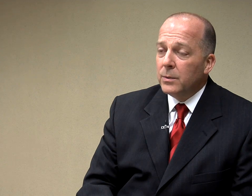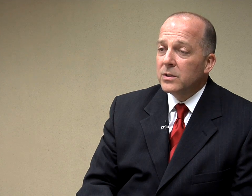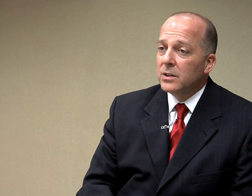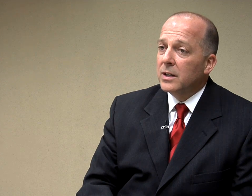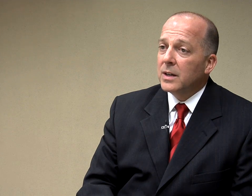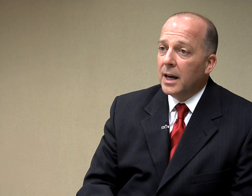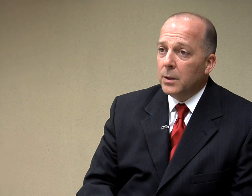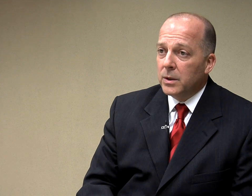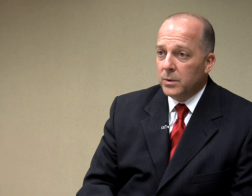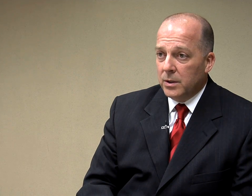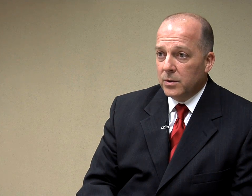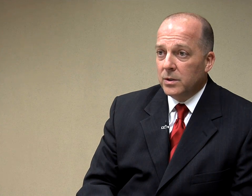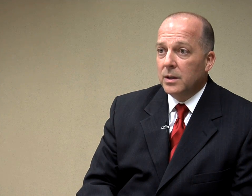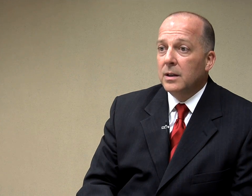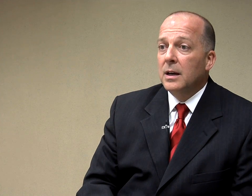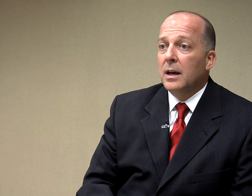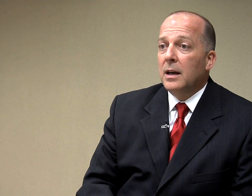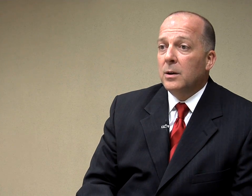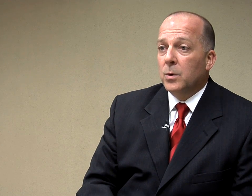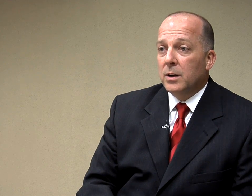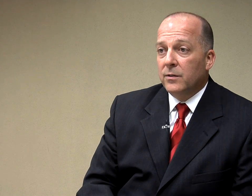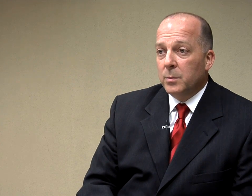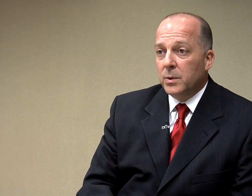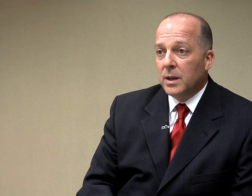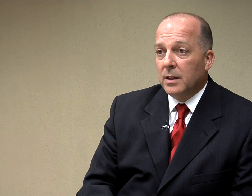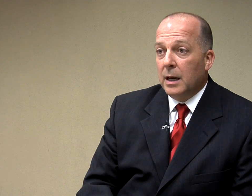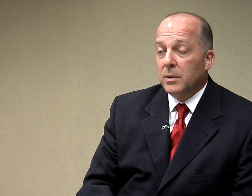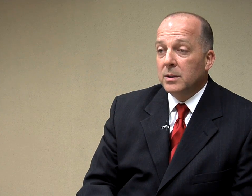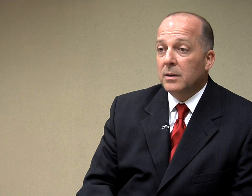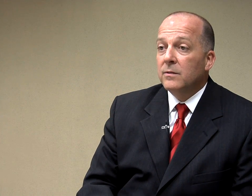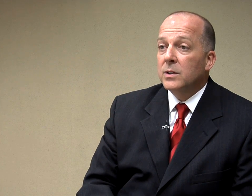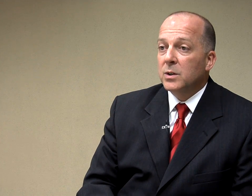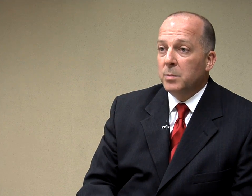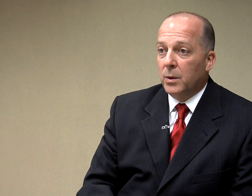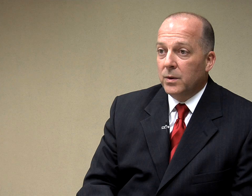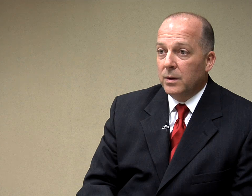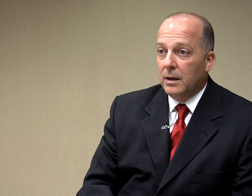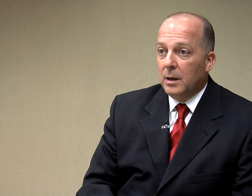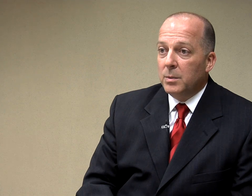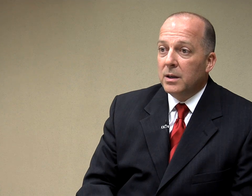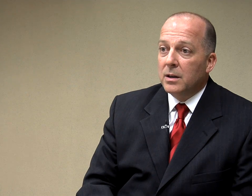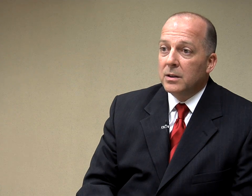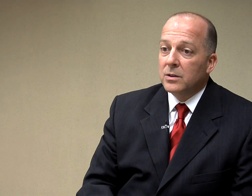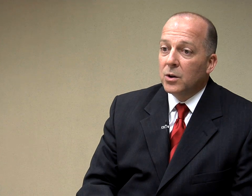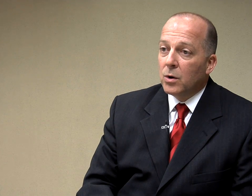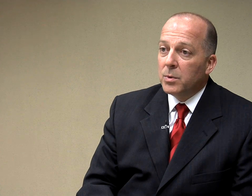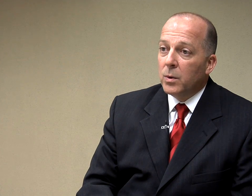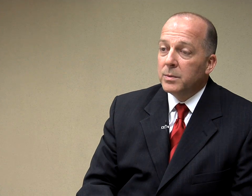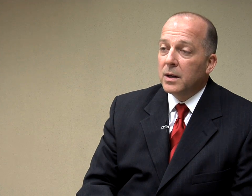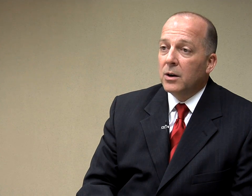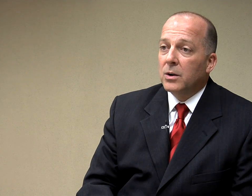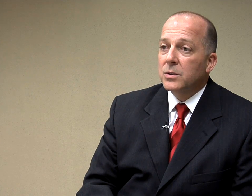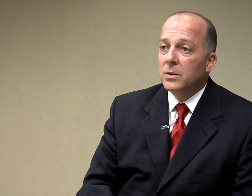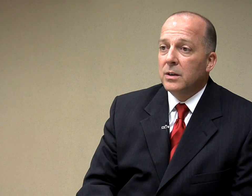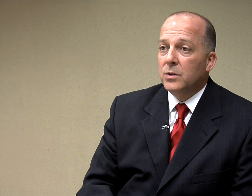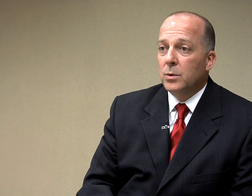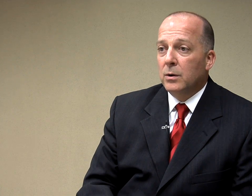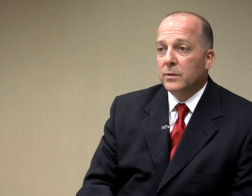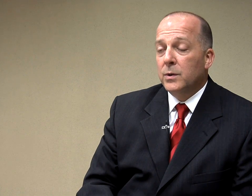I would suggest anyone who's interested in working for Booz Allen Hamilton visits both, because the corporate website also gives you an overview